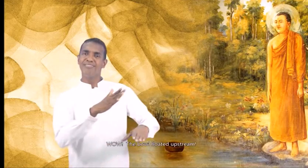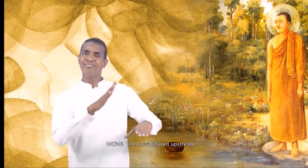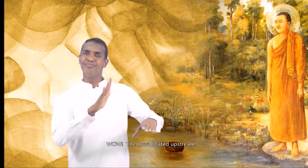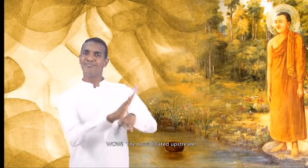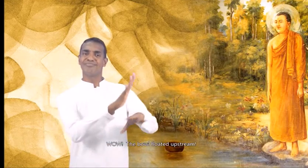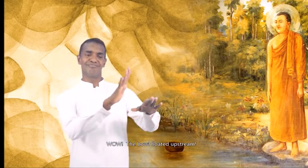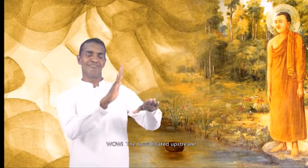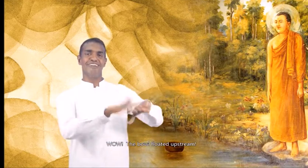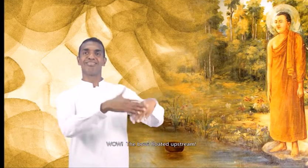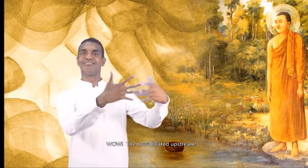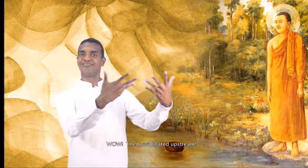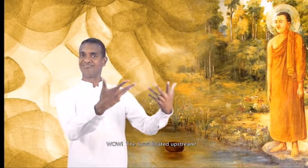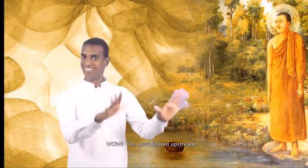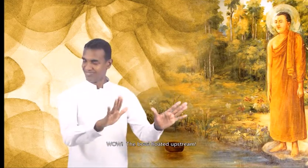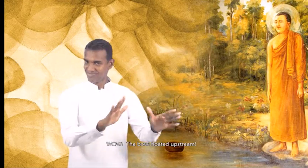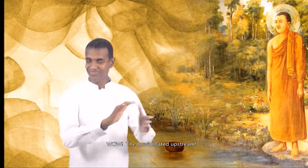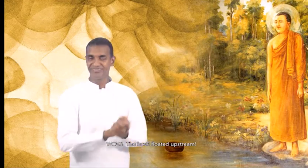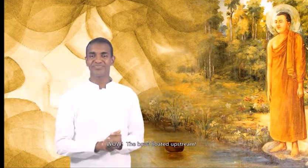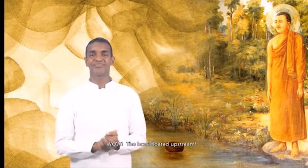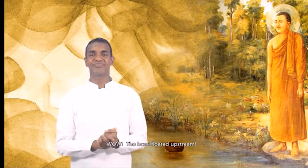Wow, the ball floated upstream,